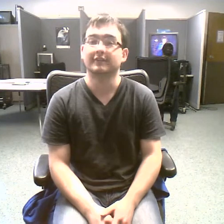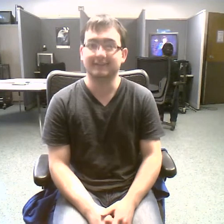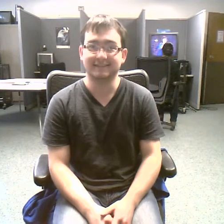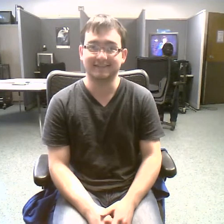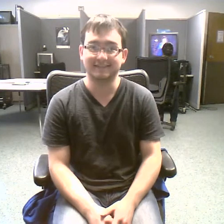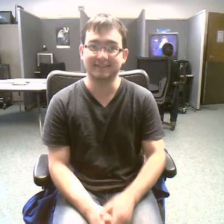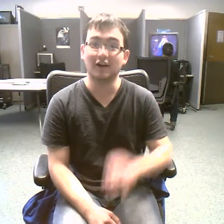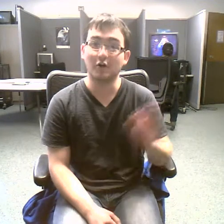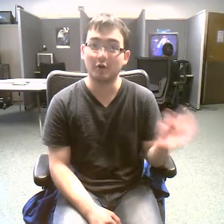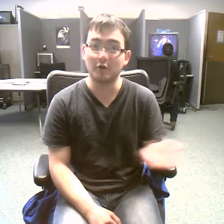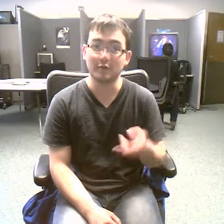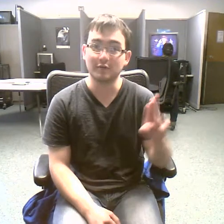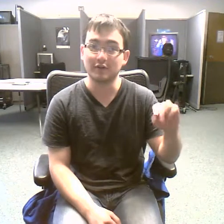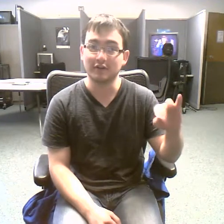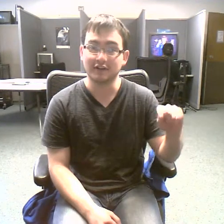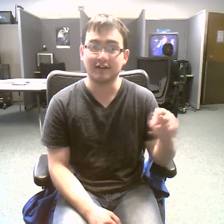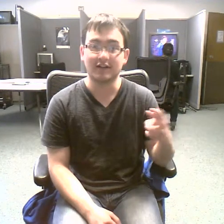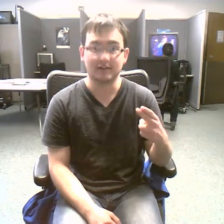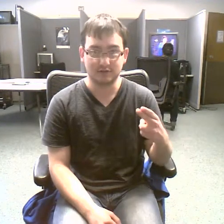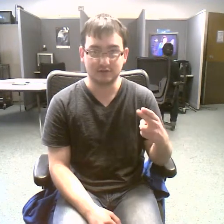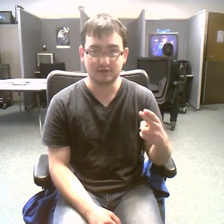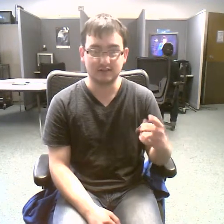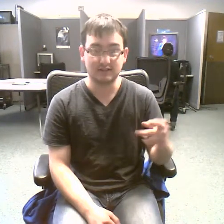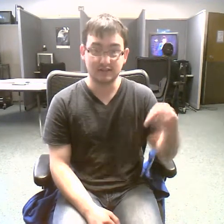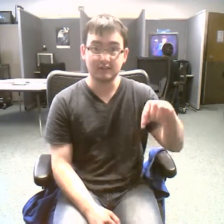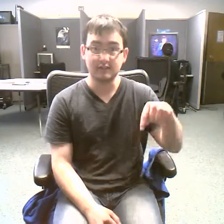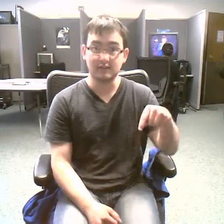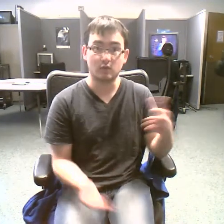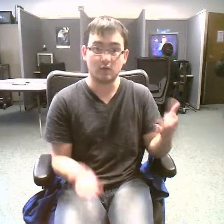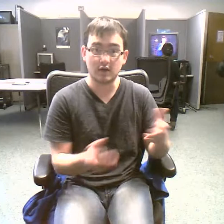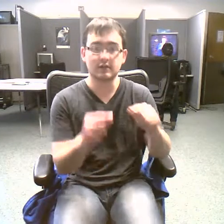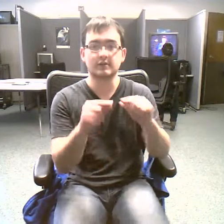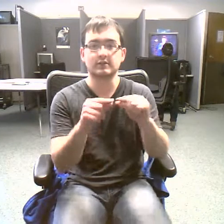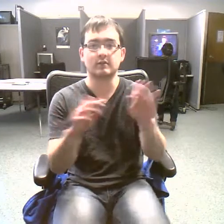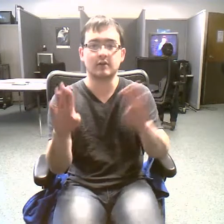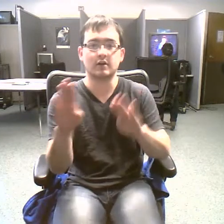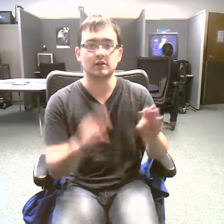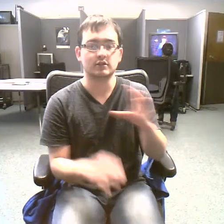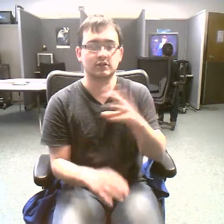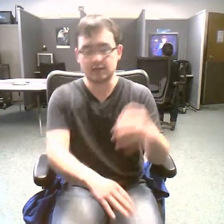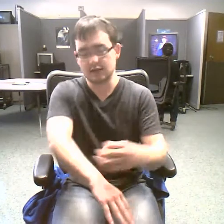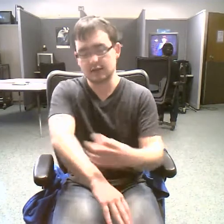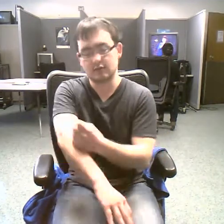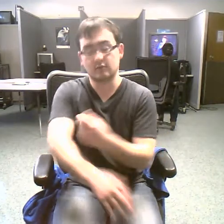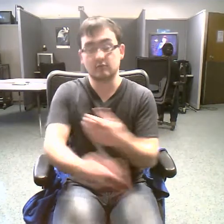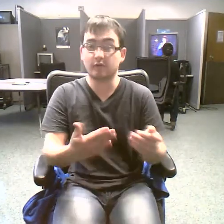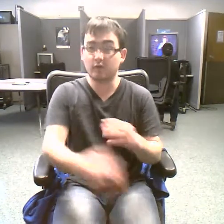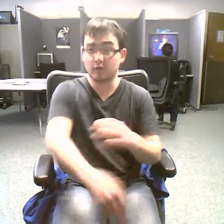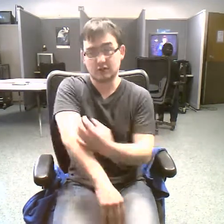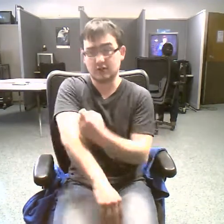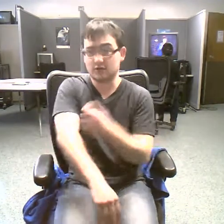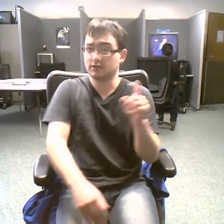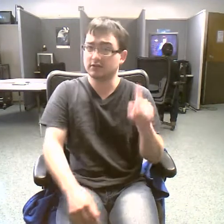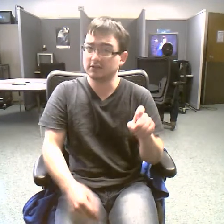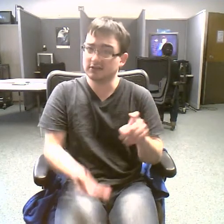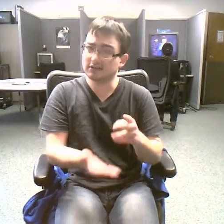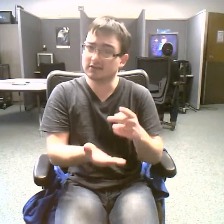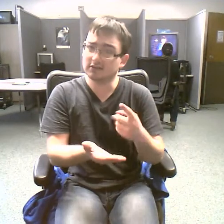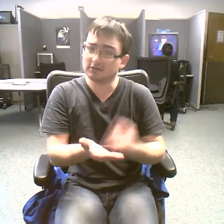To Unit H. This is cell biology and cancer. Before we can talk about cancer, we need to make sure that we know the